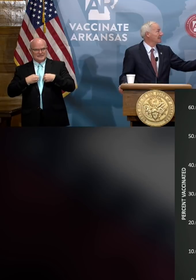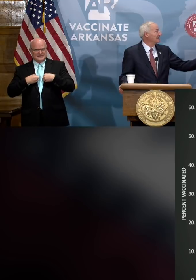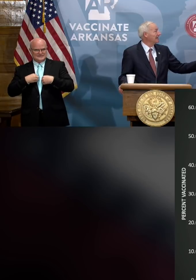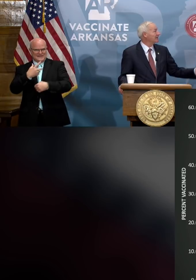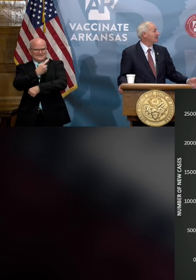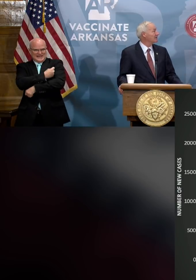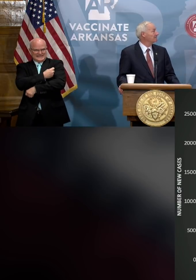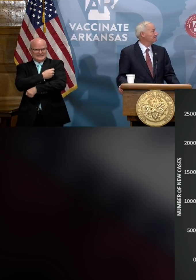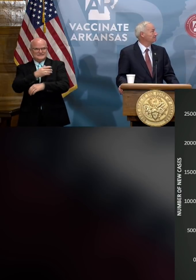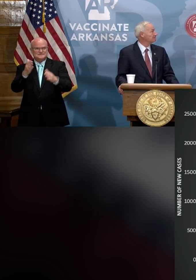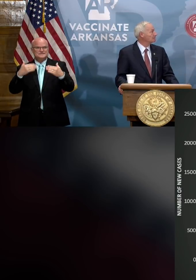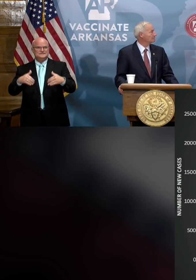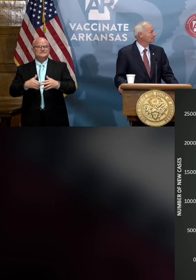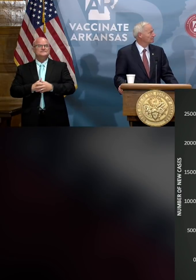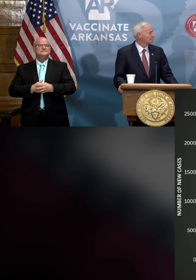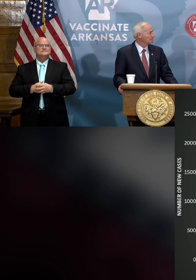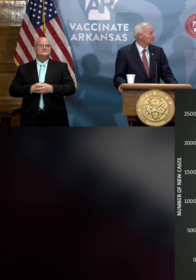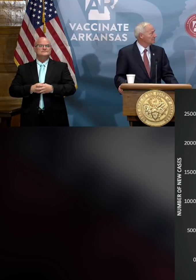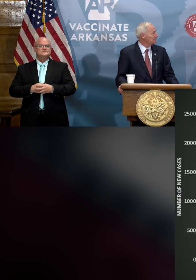vaccine. Next.